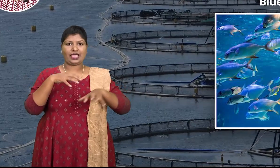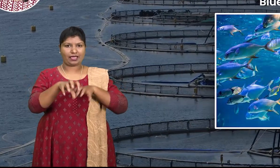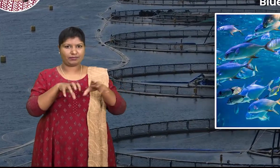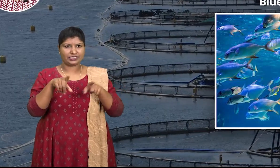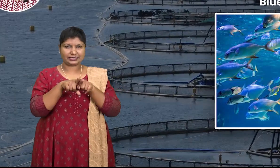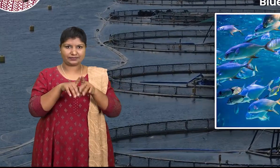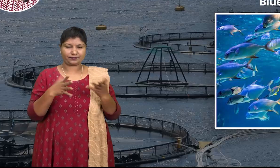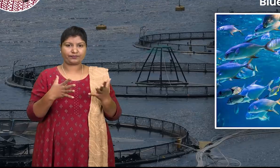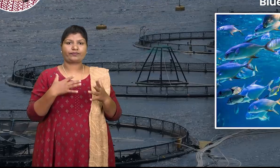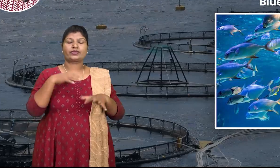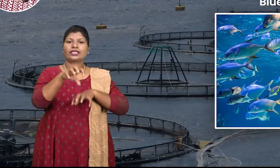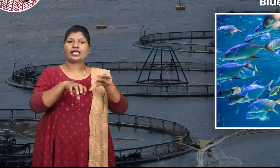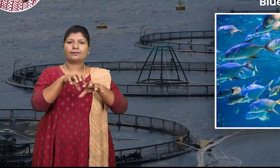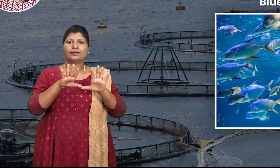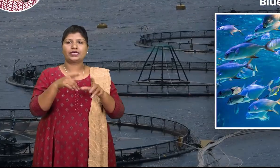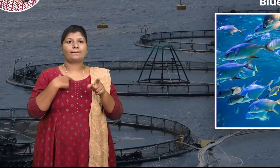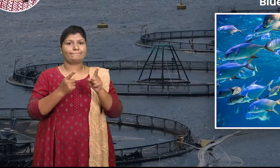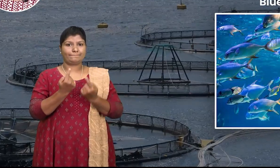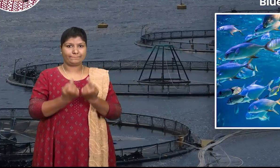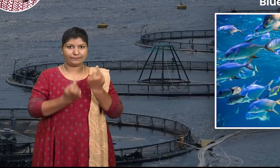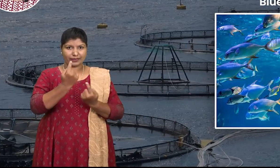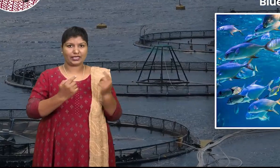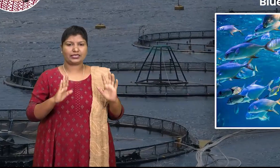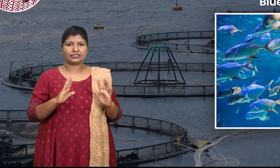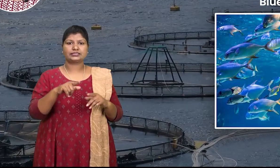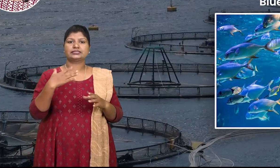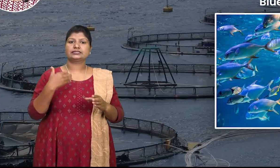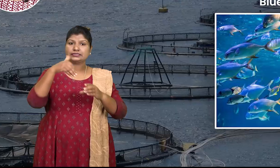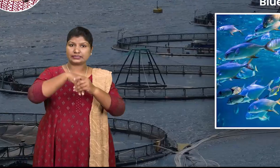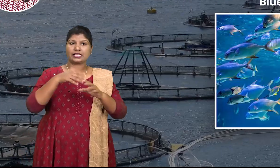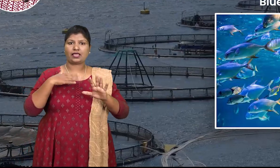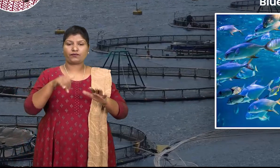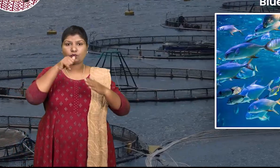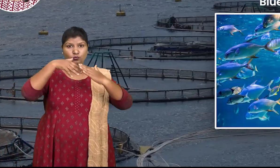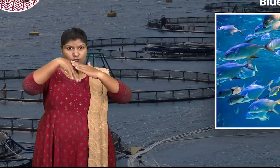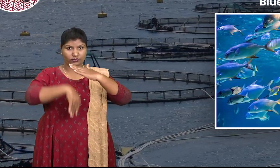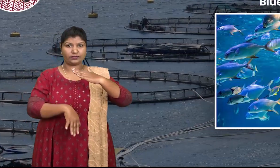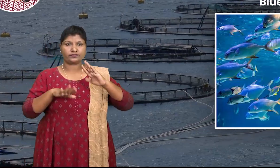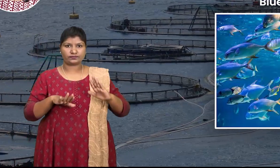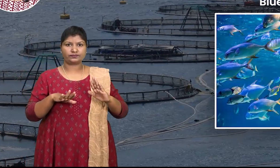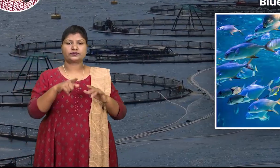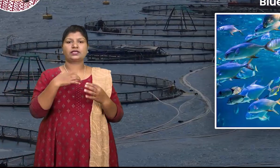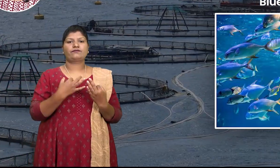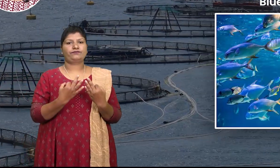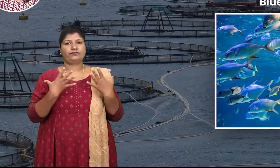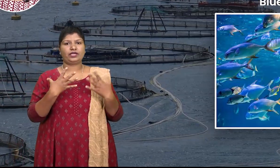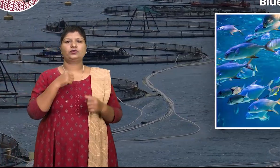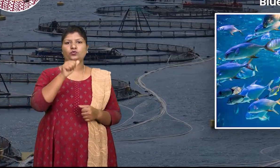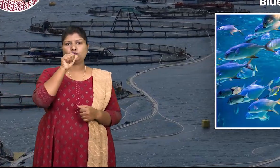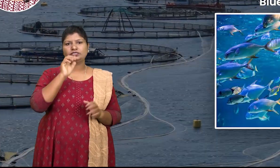like animals and plants occurring in marine and fresh